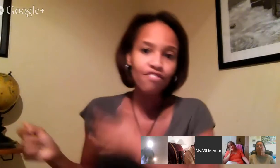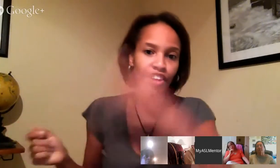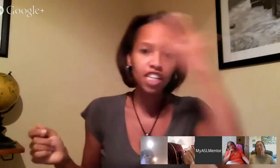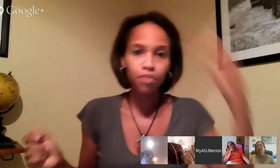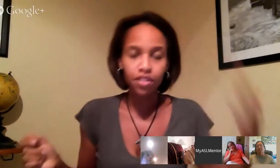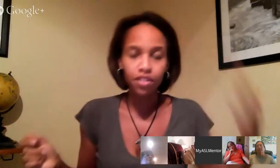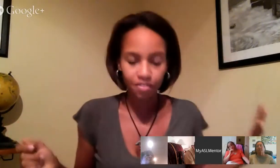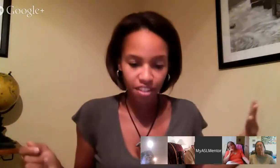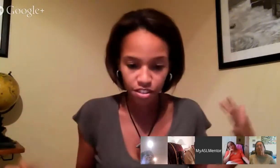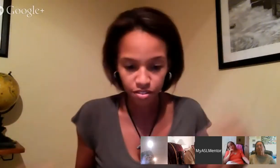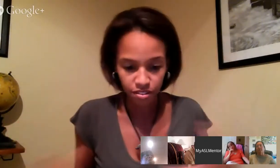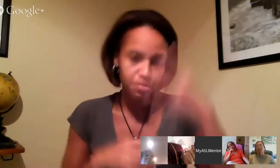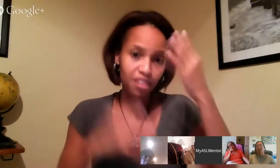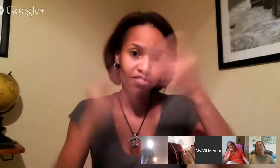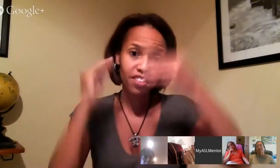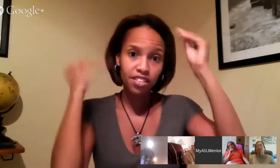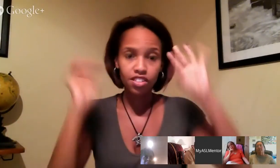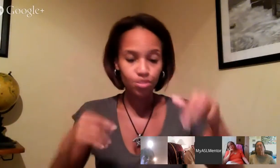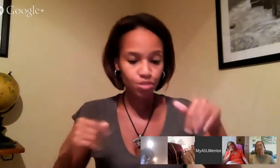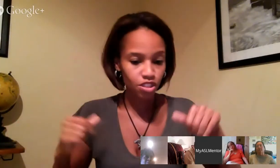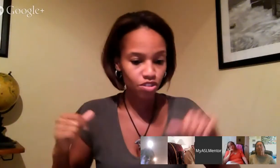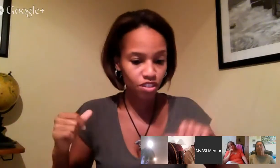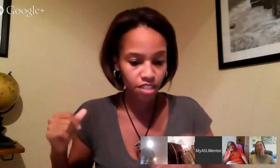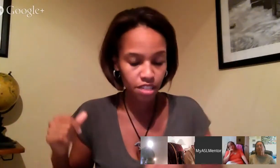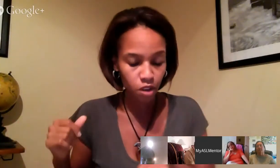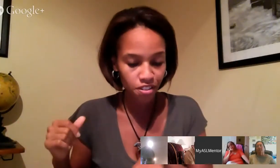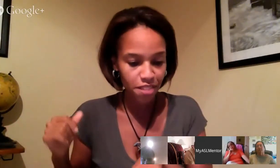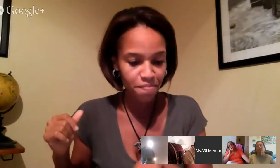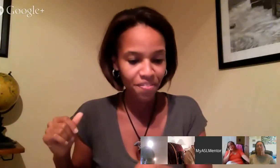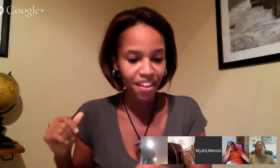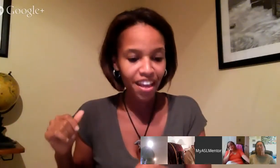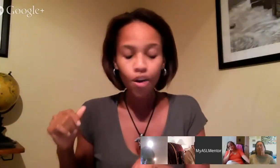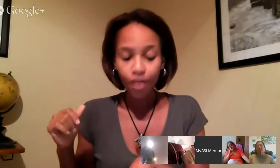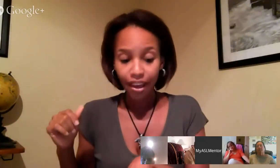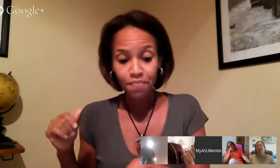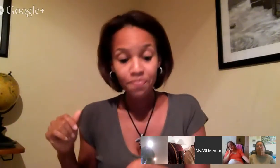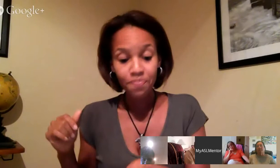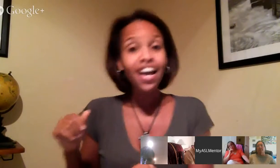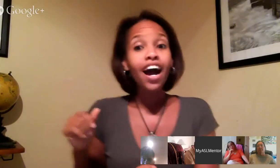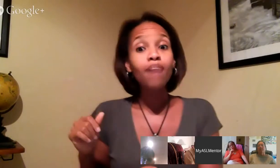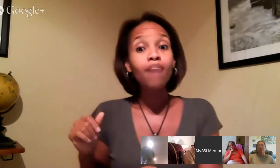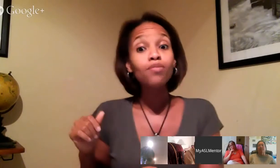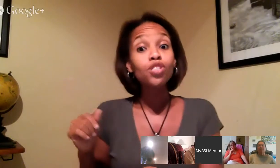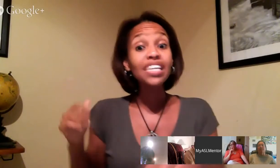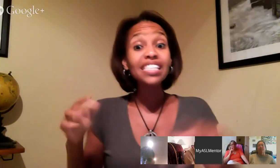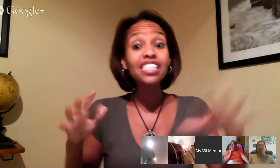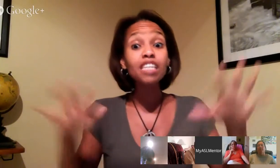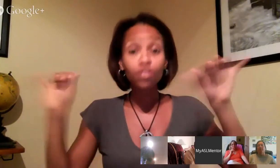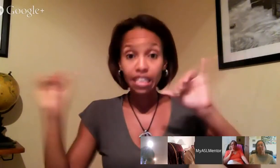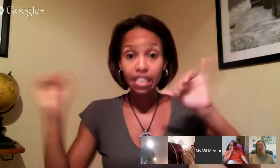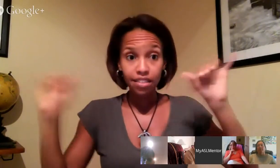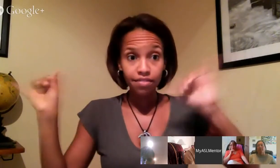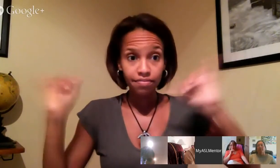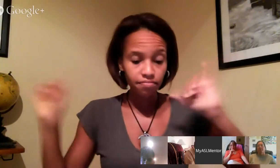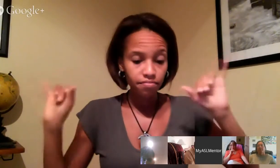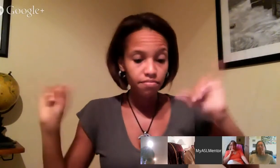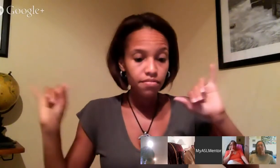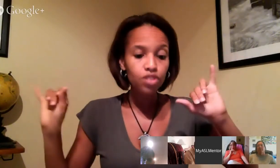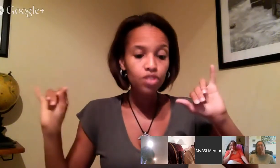have a very expressive face, so my face is also too strange all the time. Okay, so